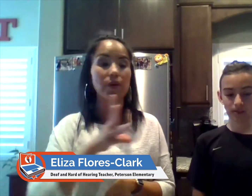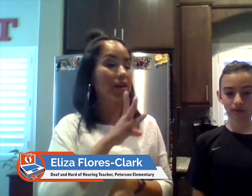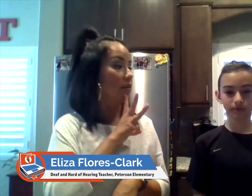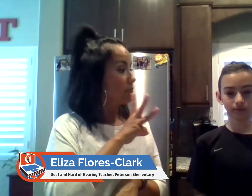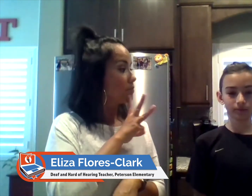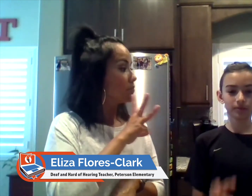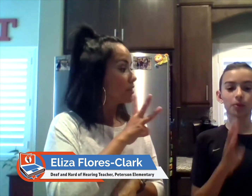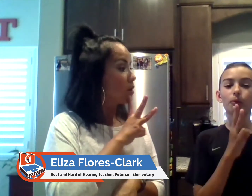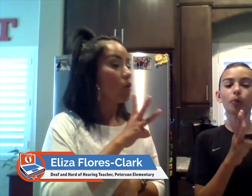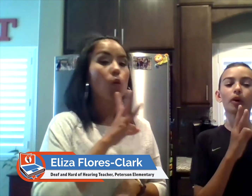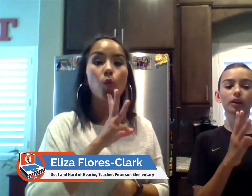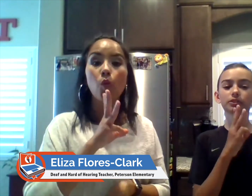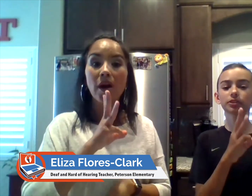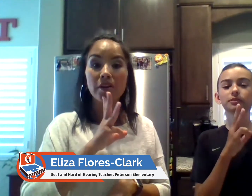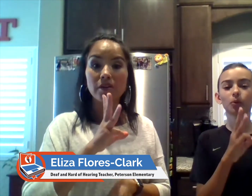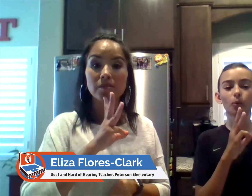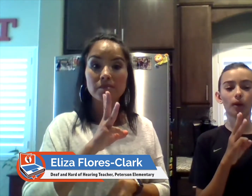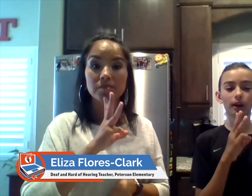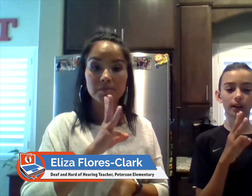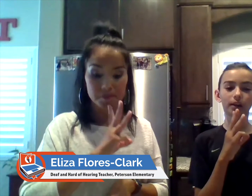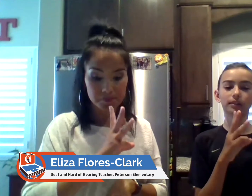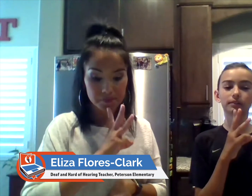here. Water.